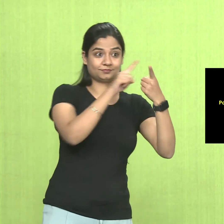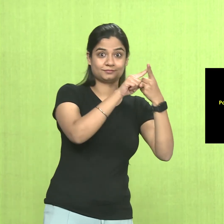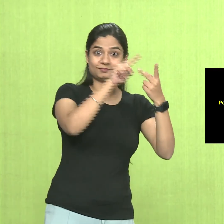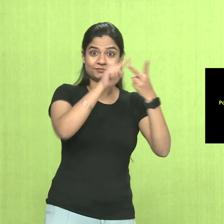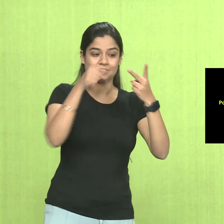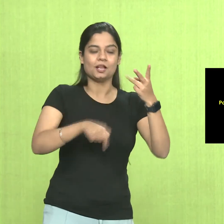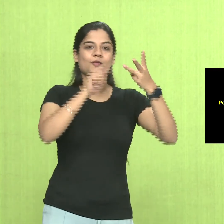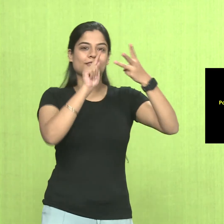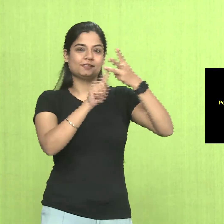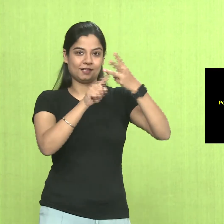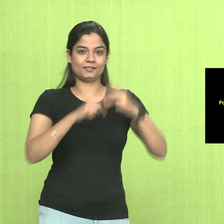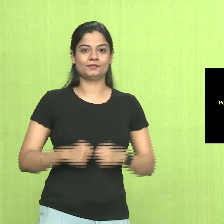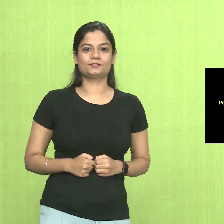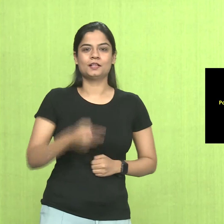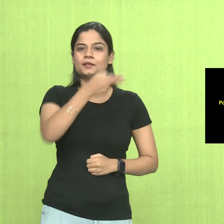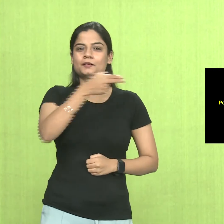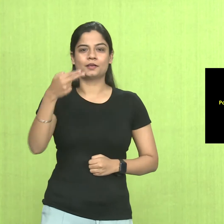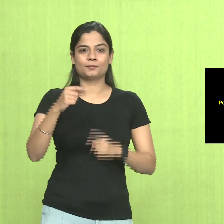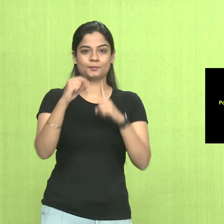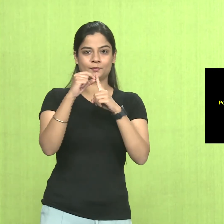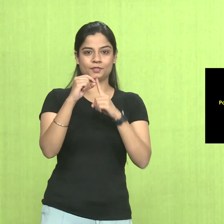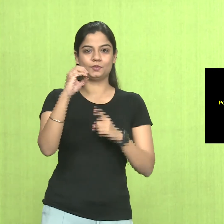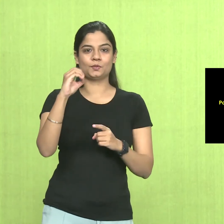Now, let's come to poaching.